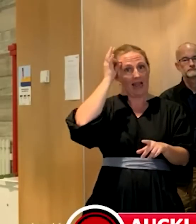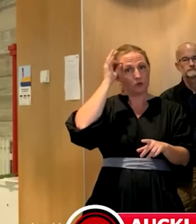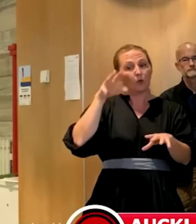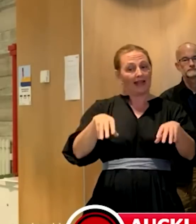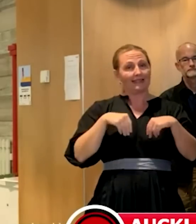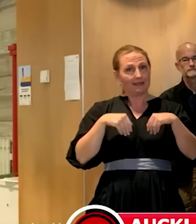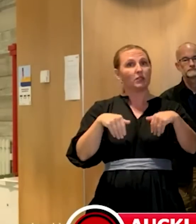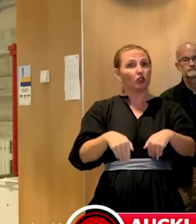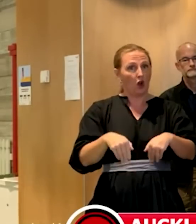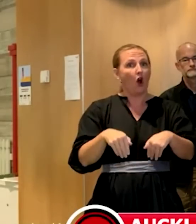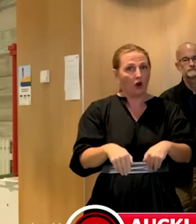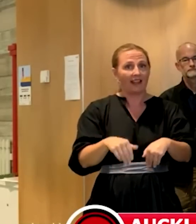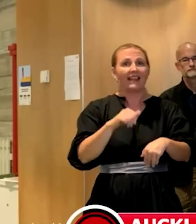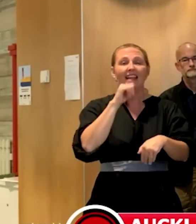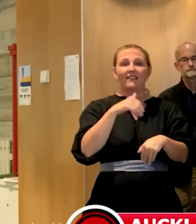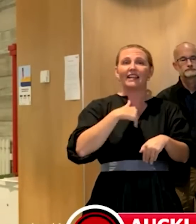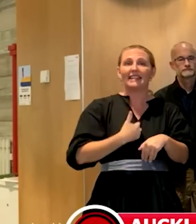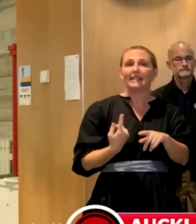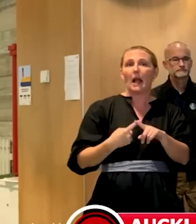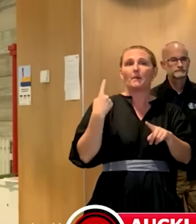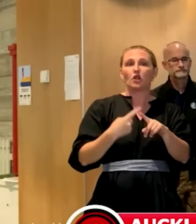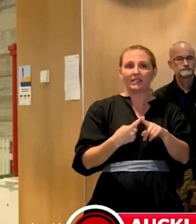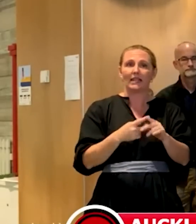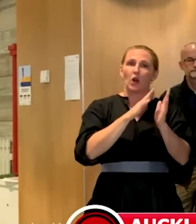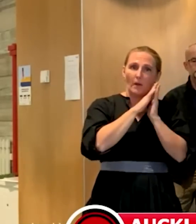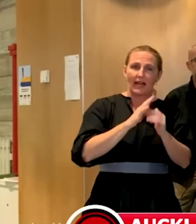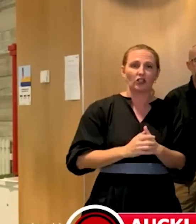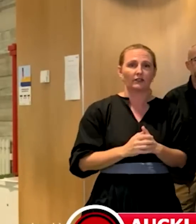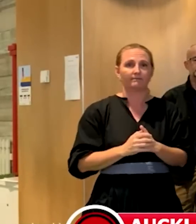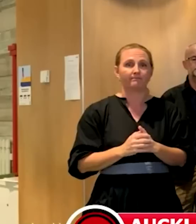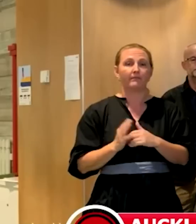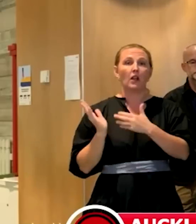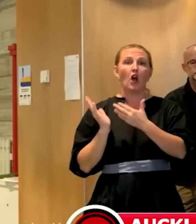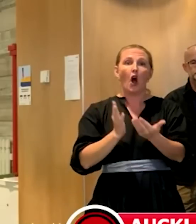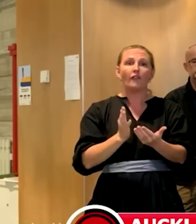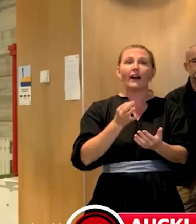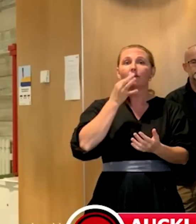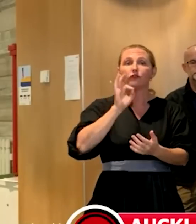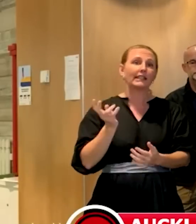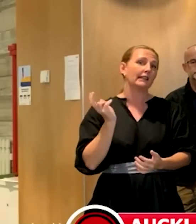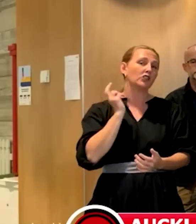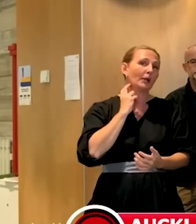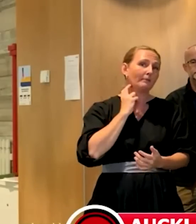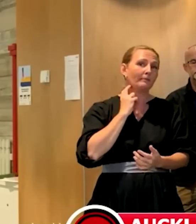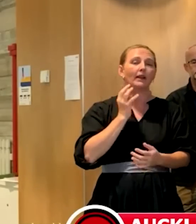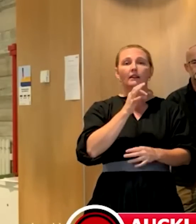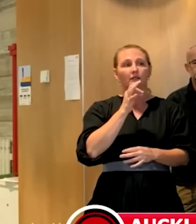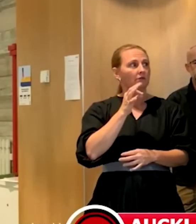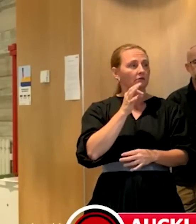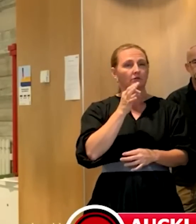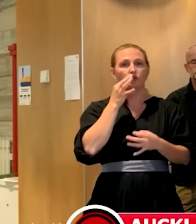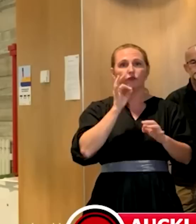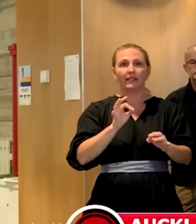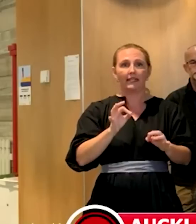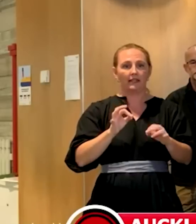accepting dogs who need emergency accommodation, and they are offering free microchipping and registration. So if your